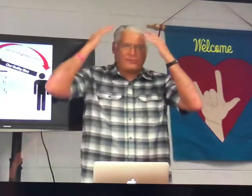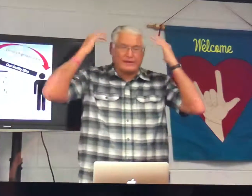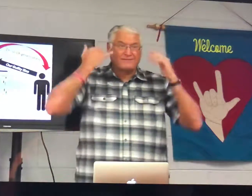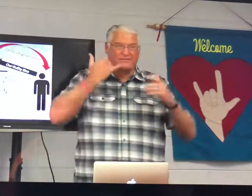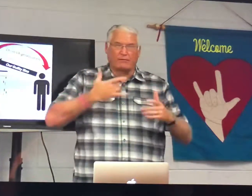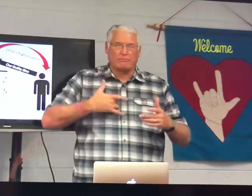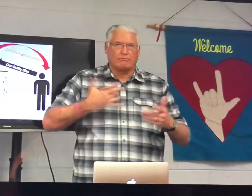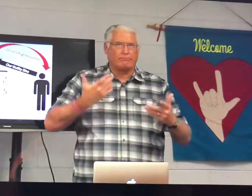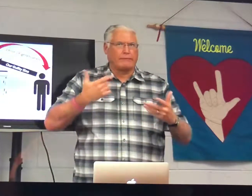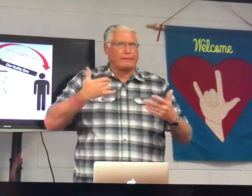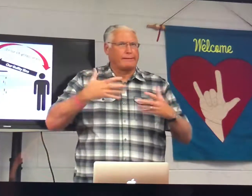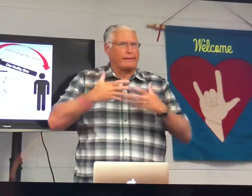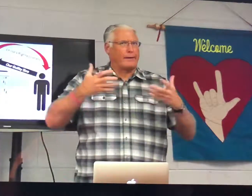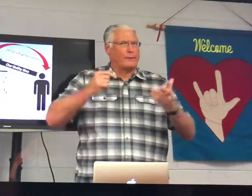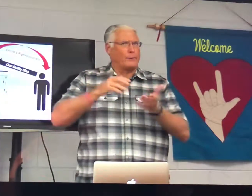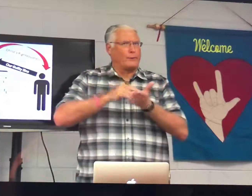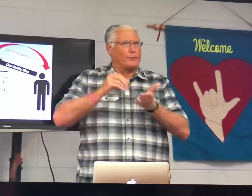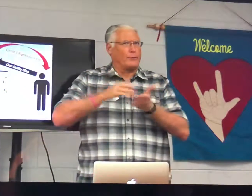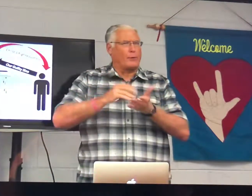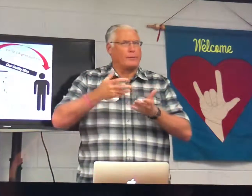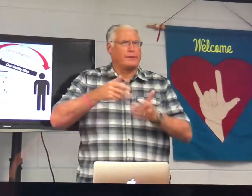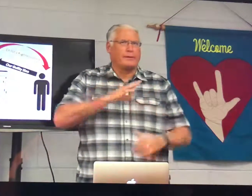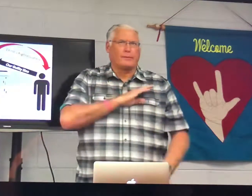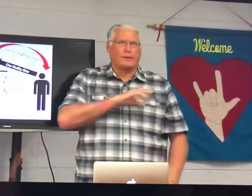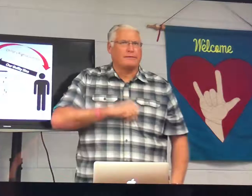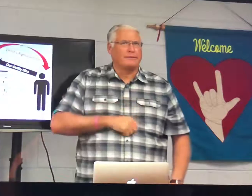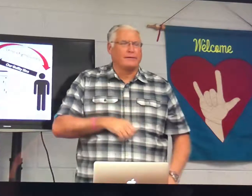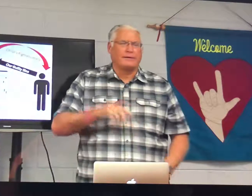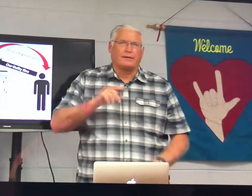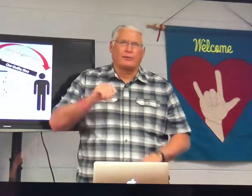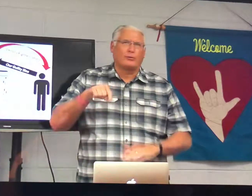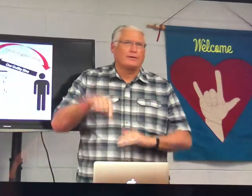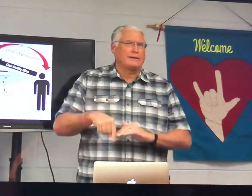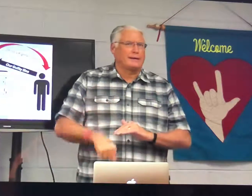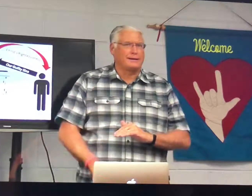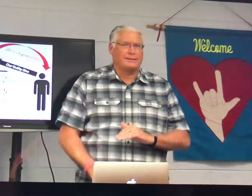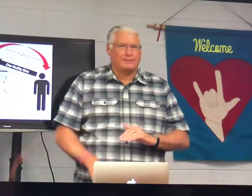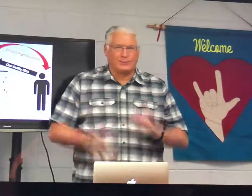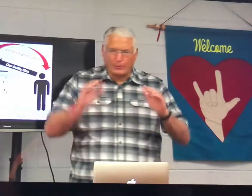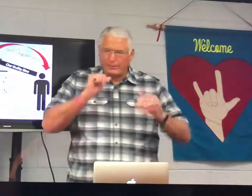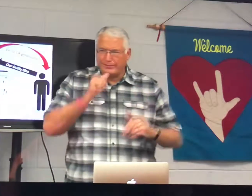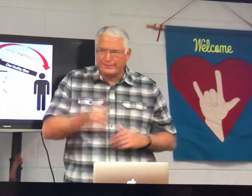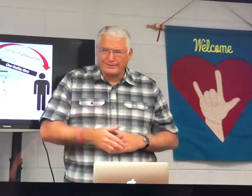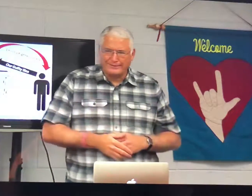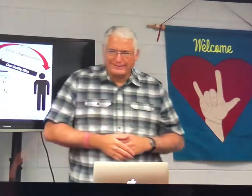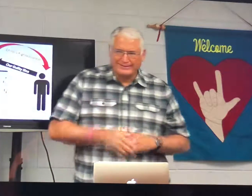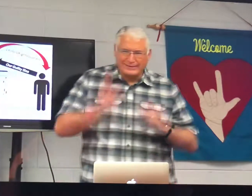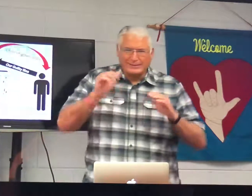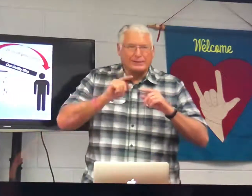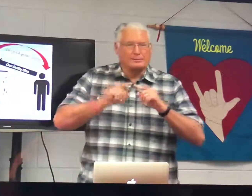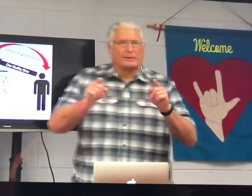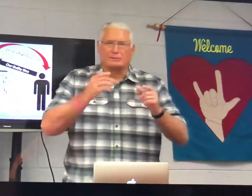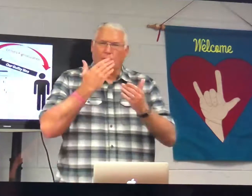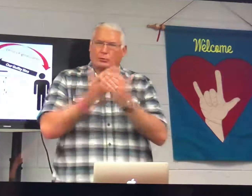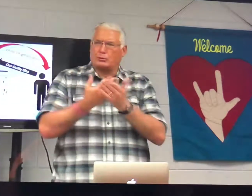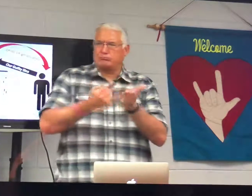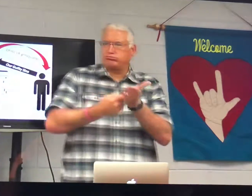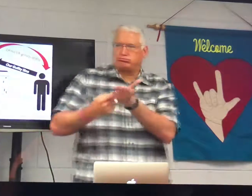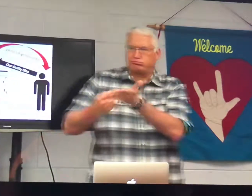protect the lead, or you start even in the first inning. And for hitters, you get these two guys, this kind